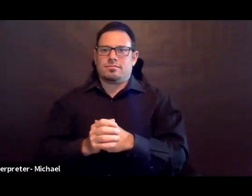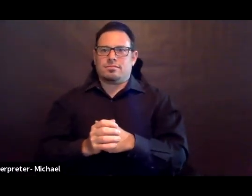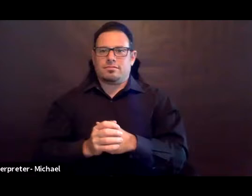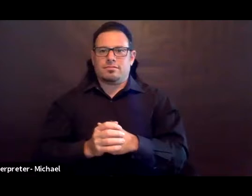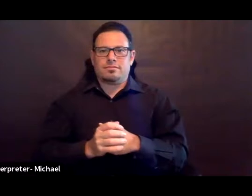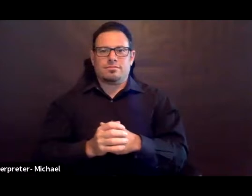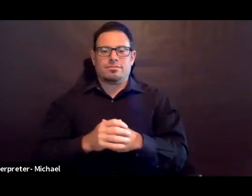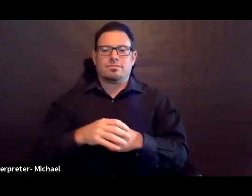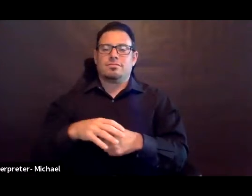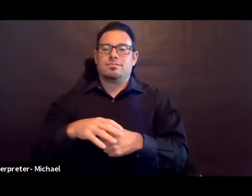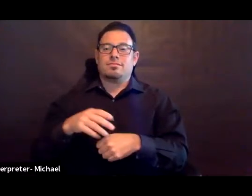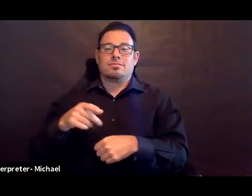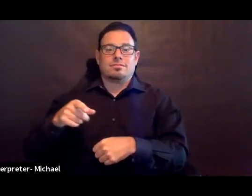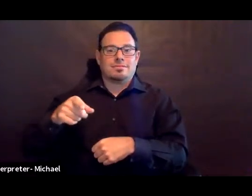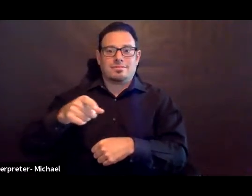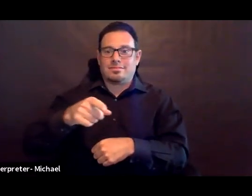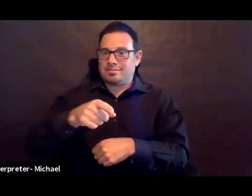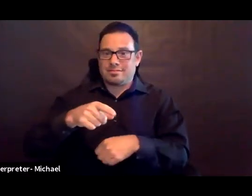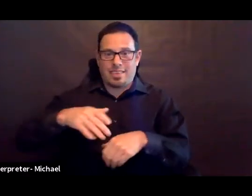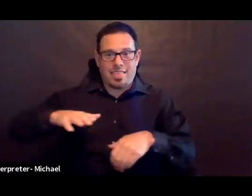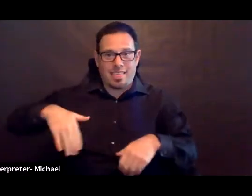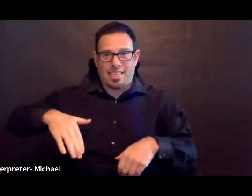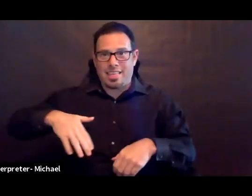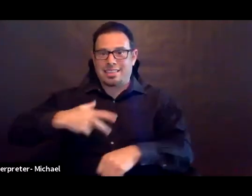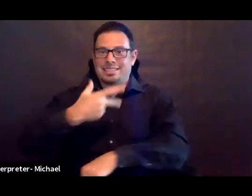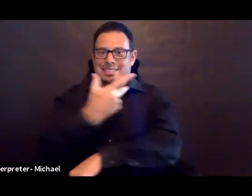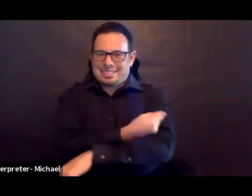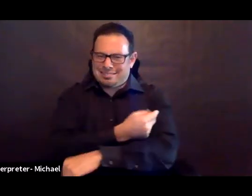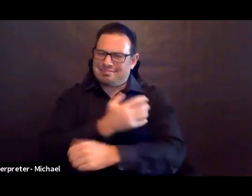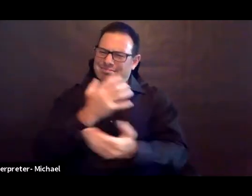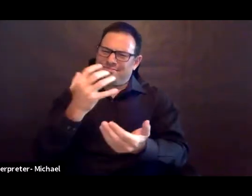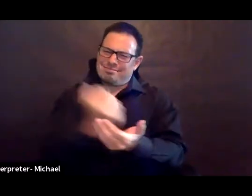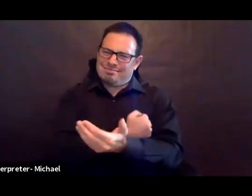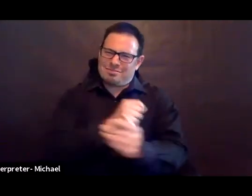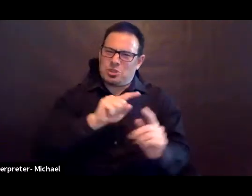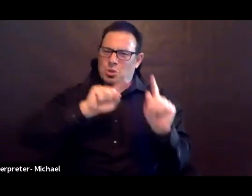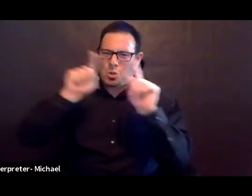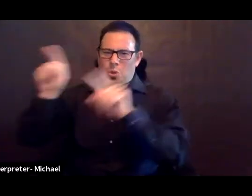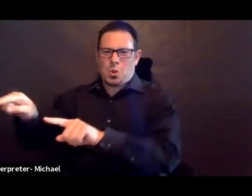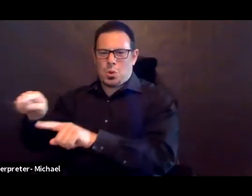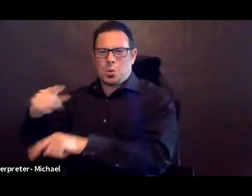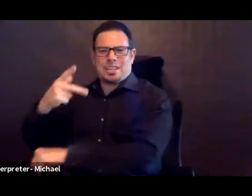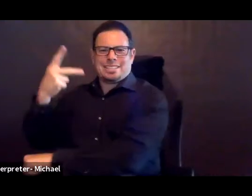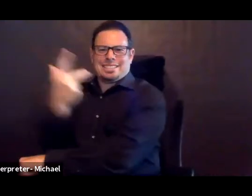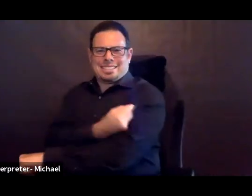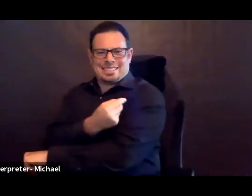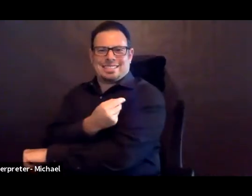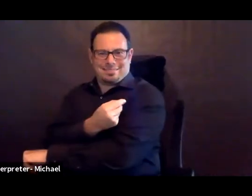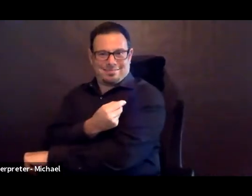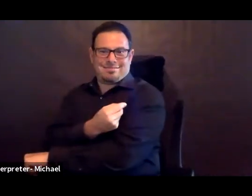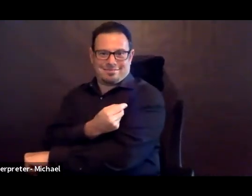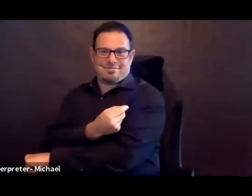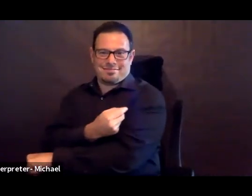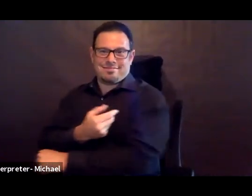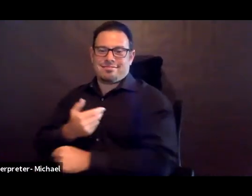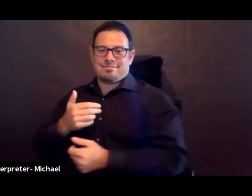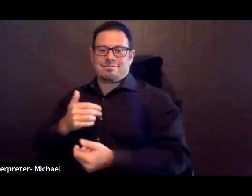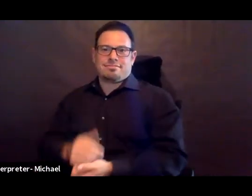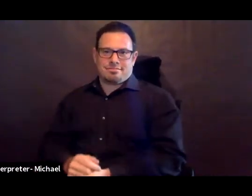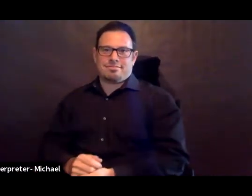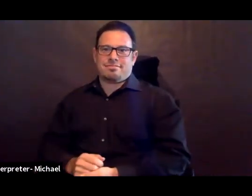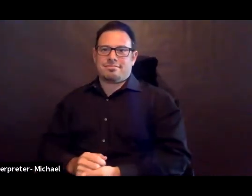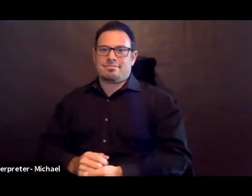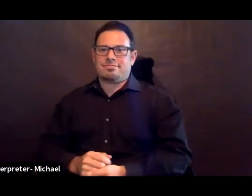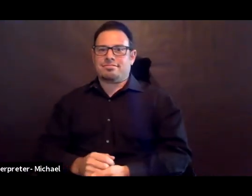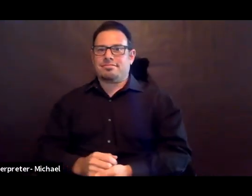we see are real threats, and the risk for the unvaccinated and unprotected people is high, as we're seeing very dramatically